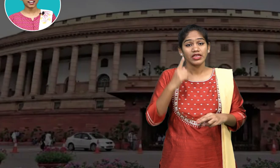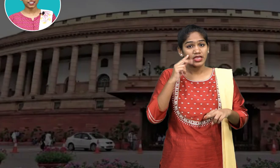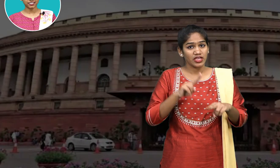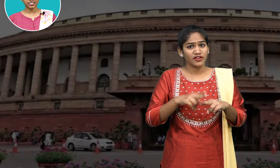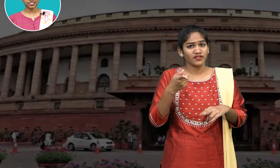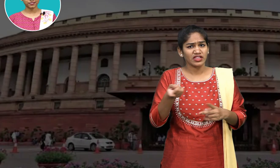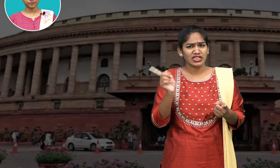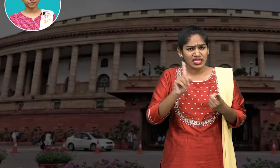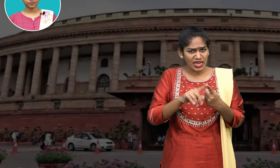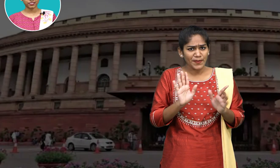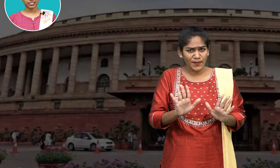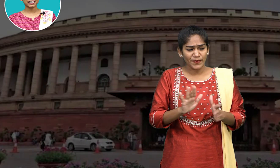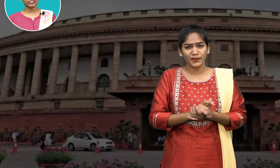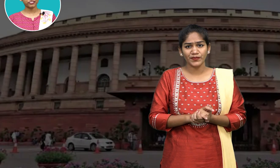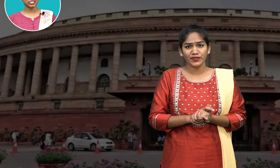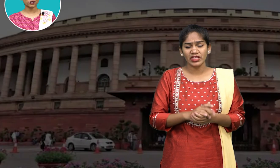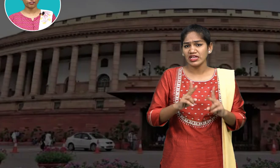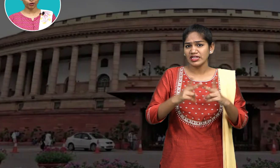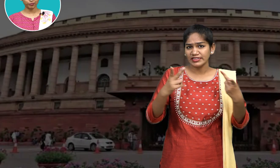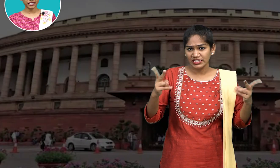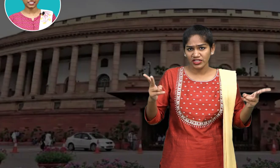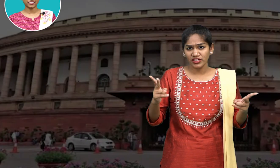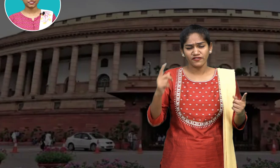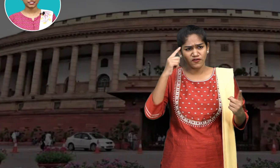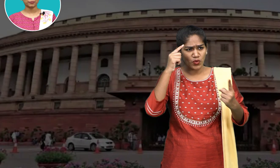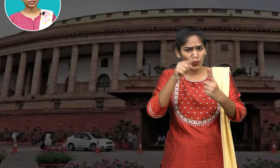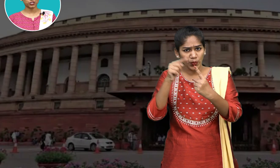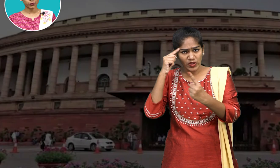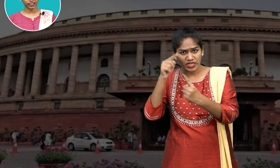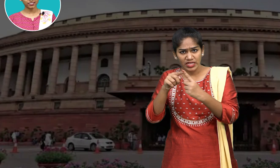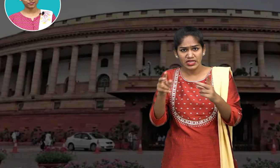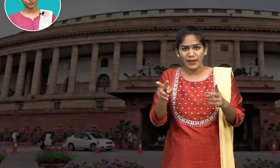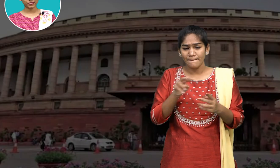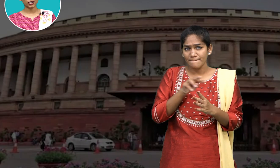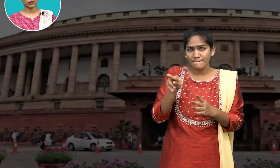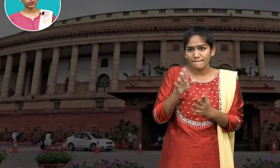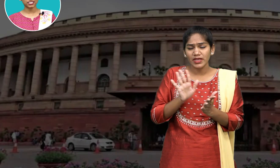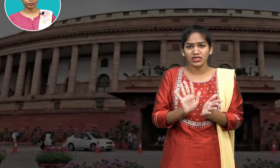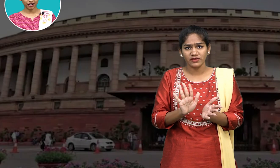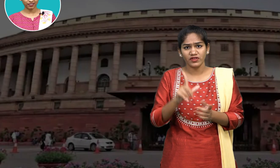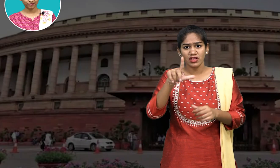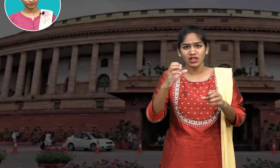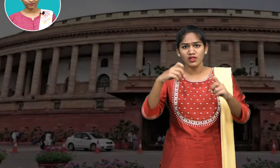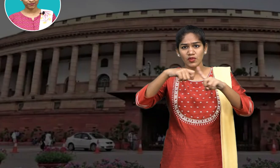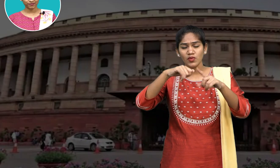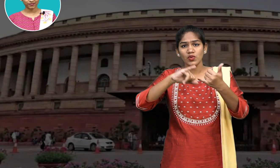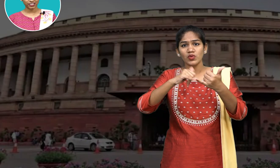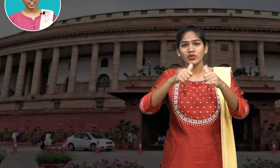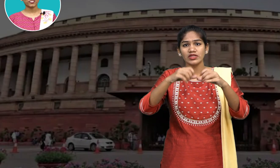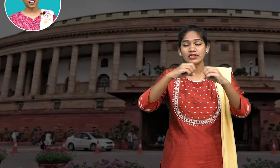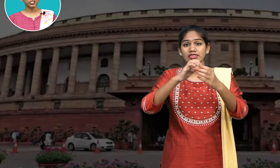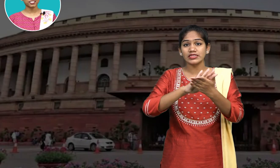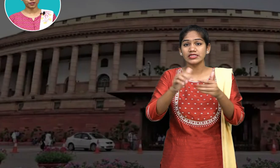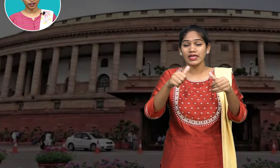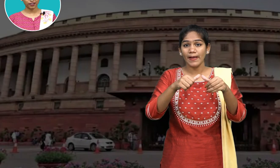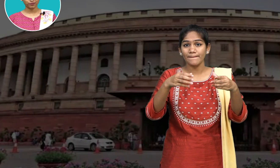If there occurs a difference of opinion between Lok Sabha